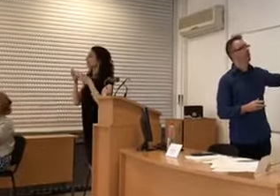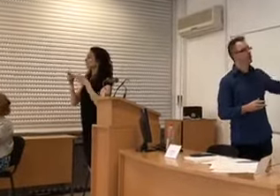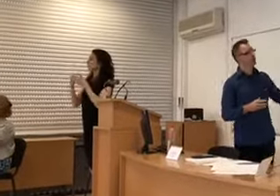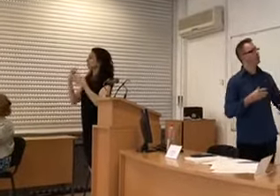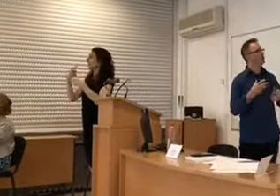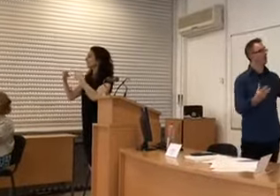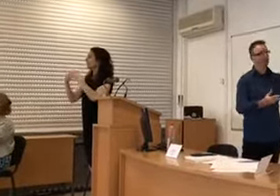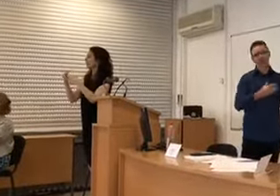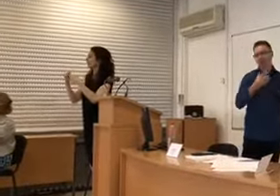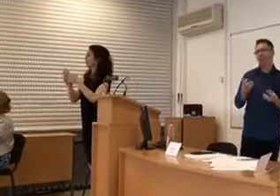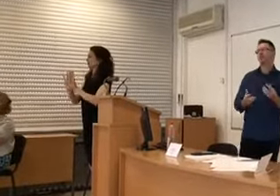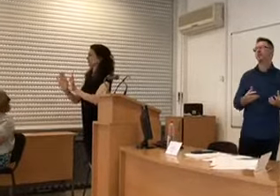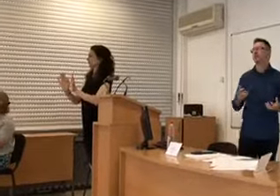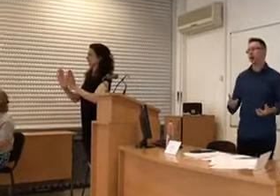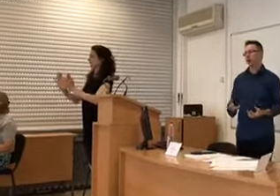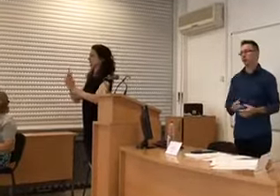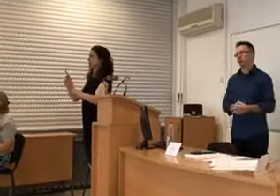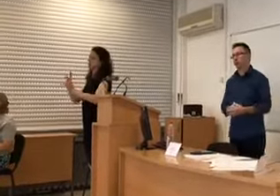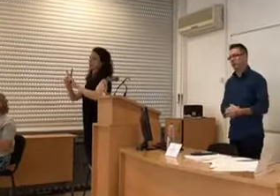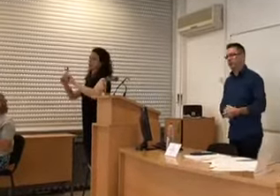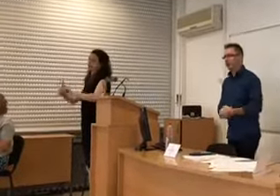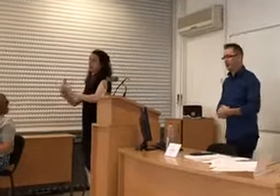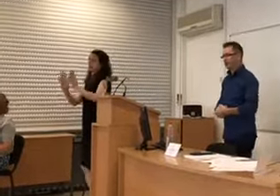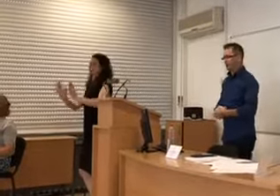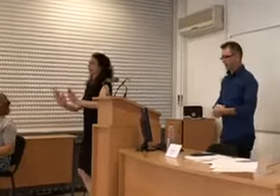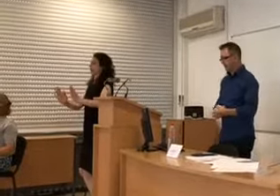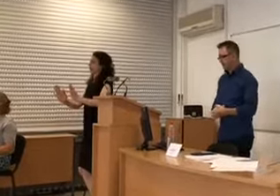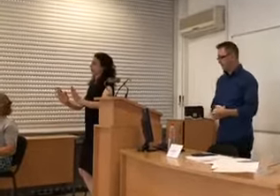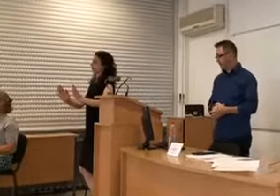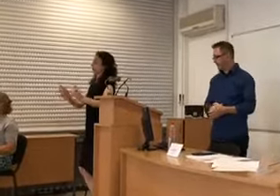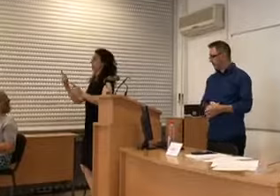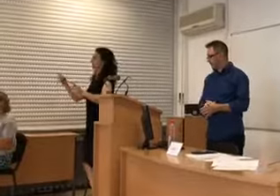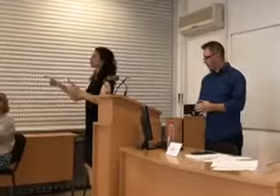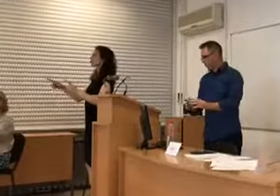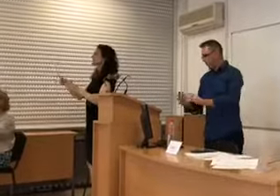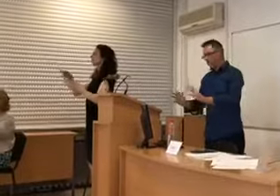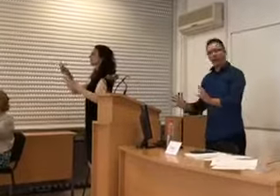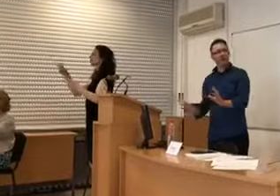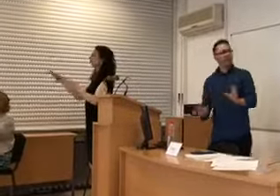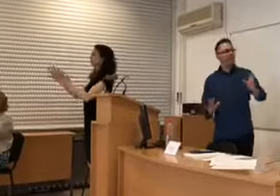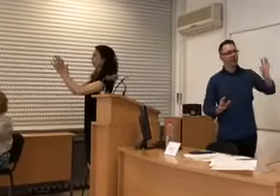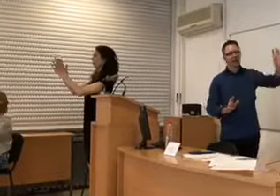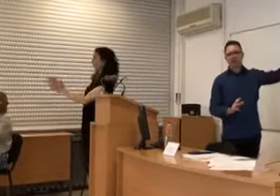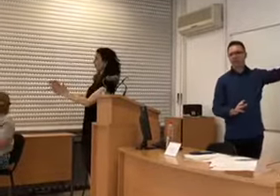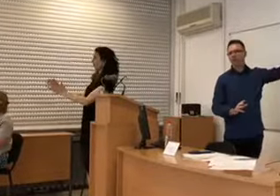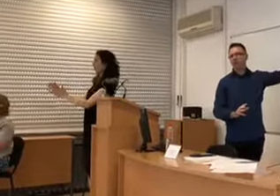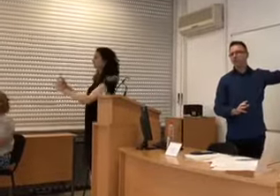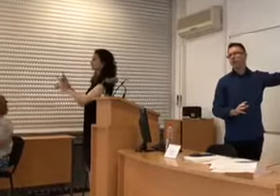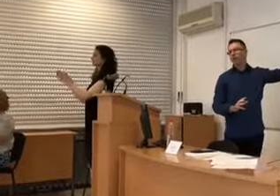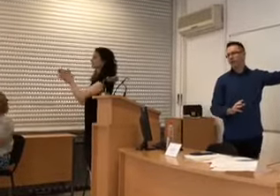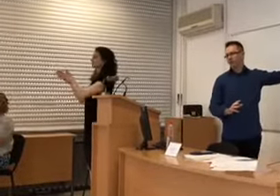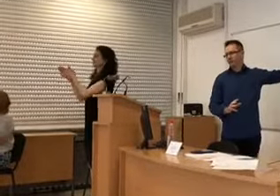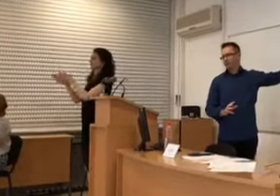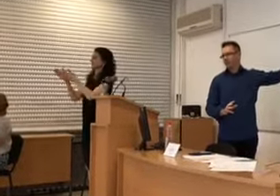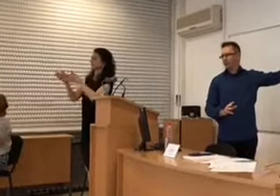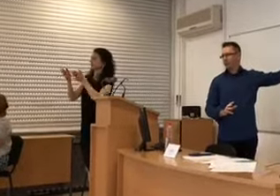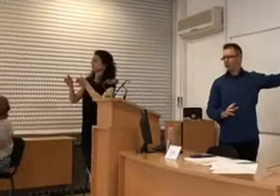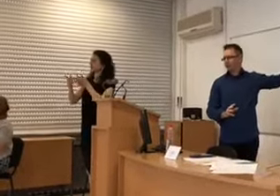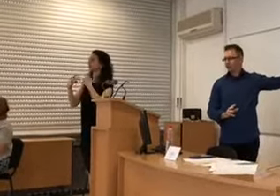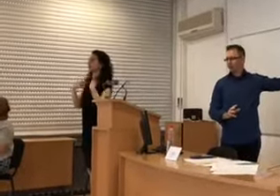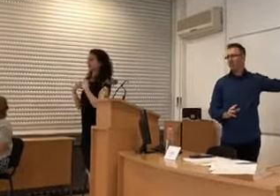huge income, so now this is a bit a genre on the internet. So all this is the culture of